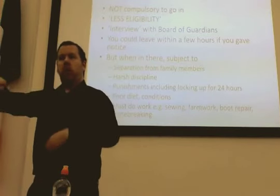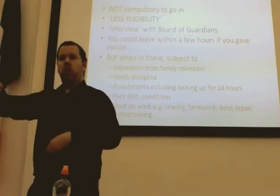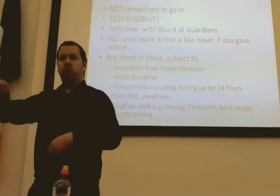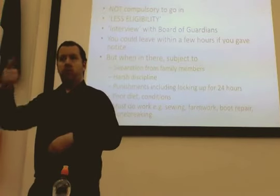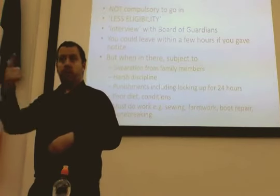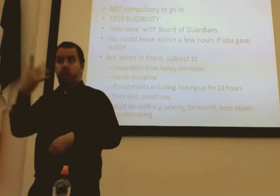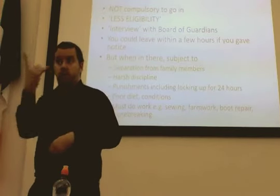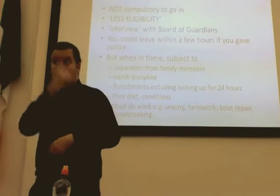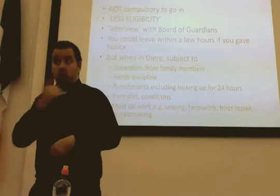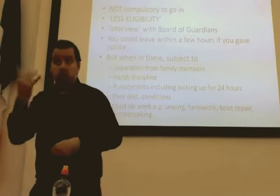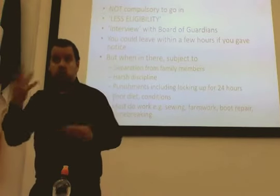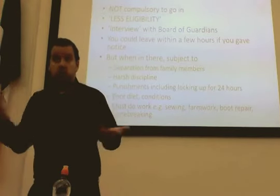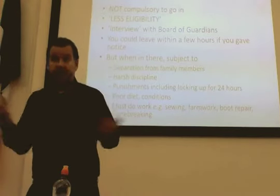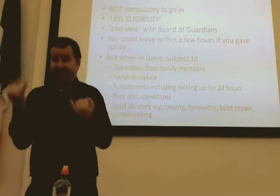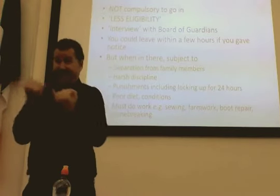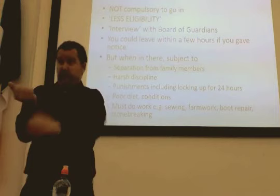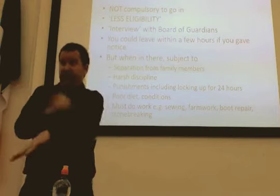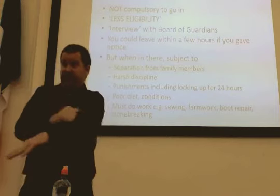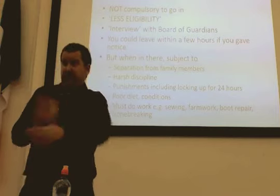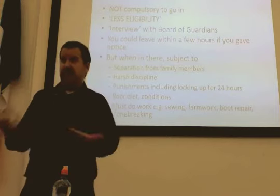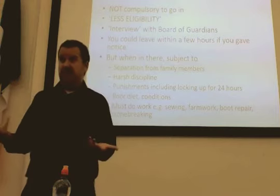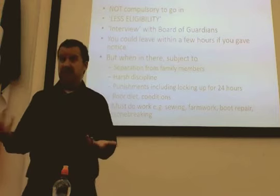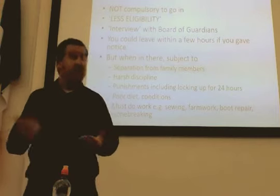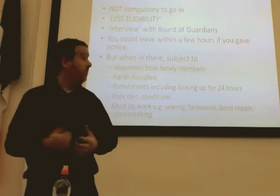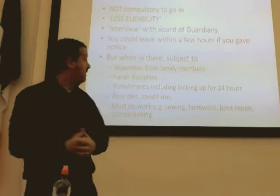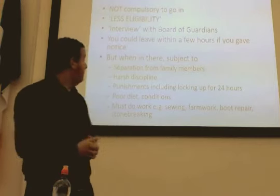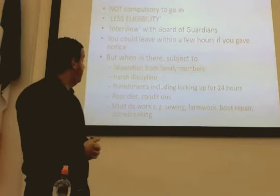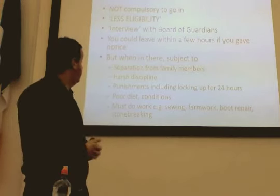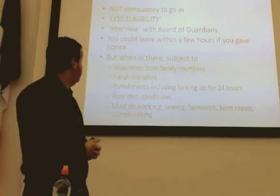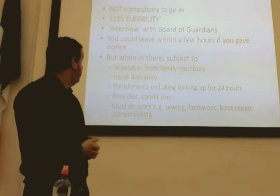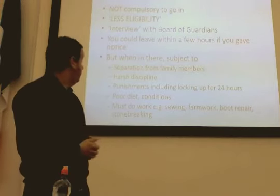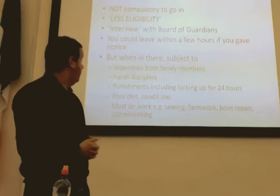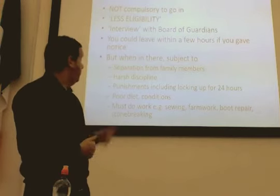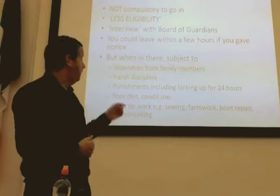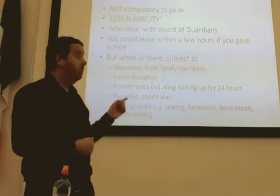into a room for 24 hours. It's essentially like prison.